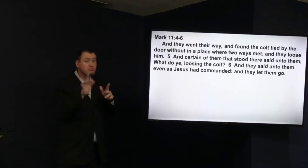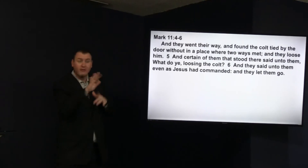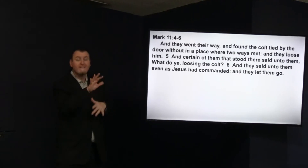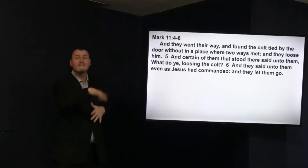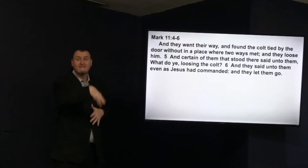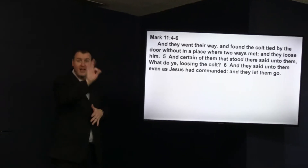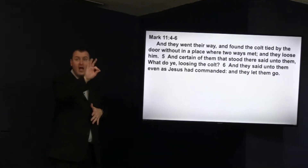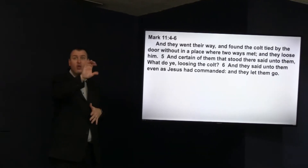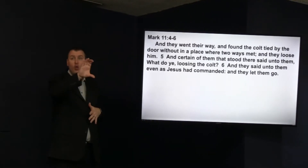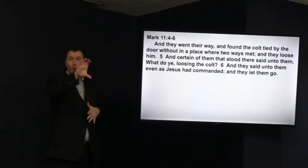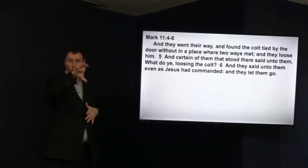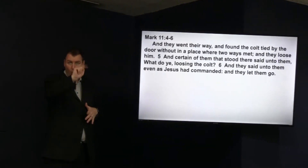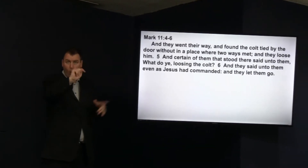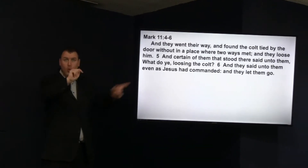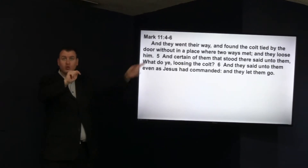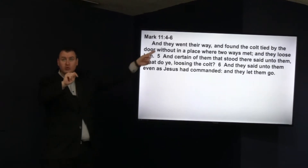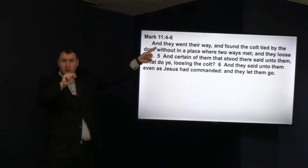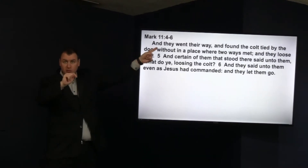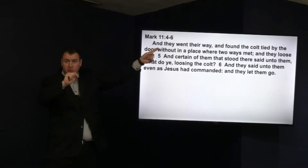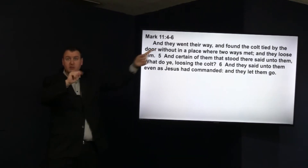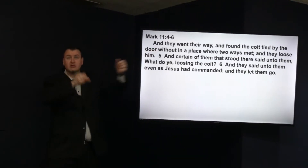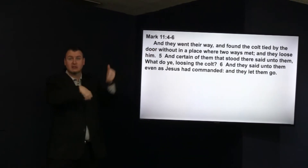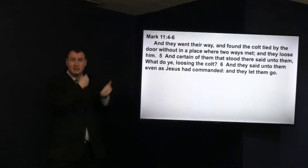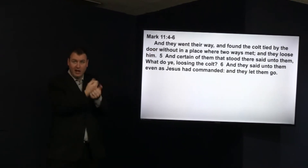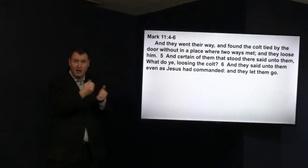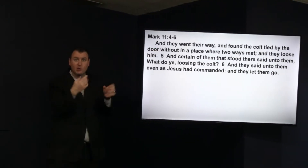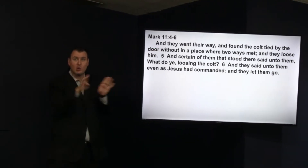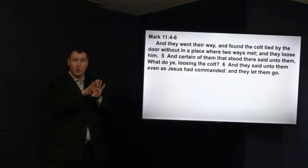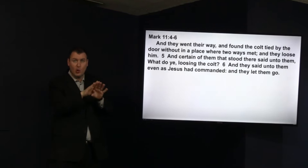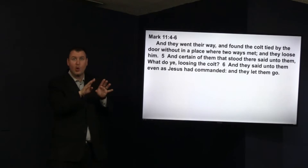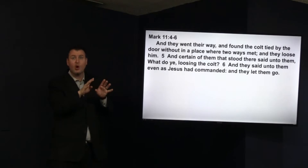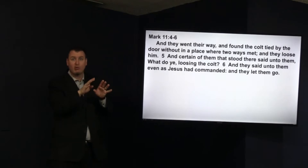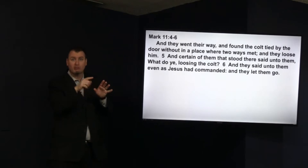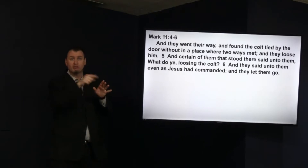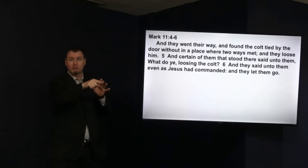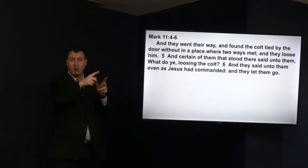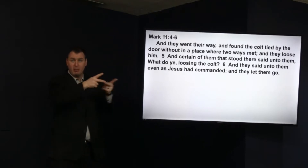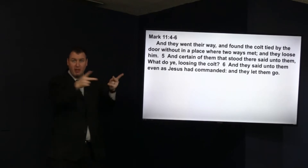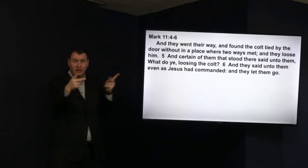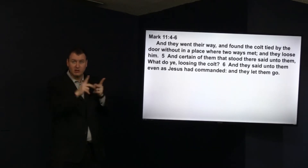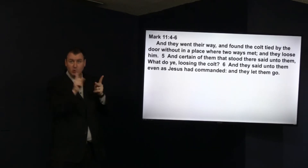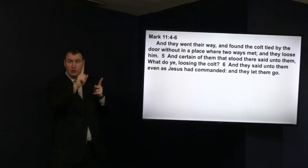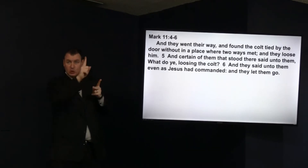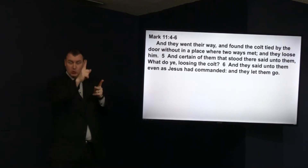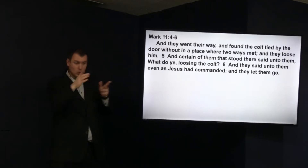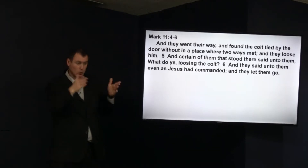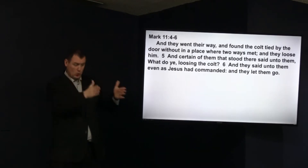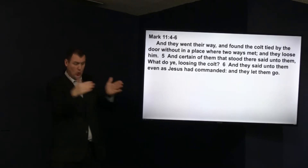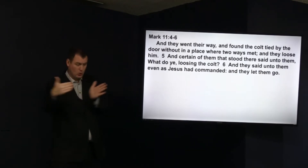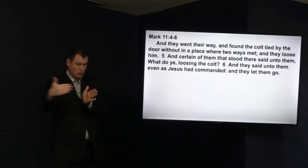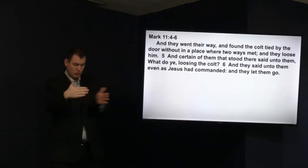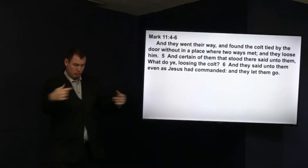went their way and found the colt tied by the door without in a place where two ways met.